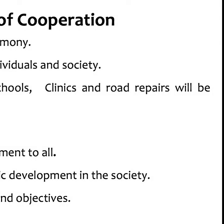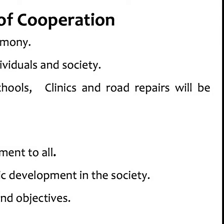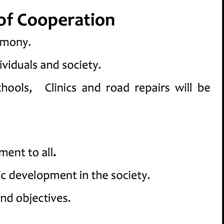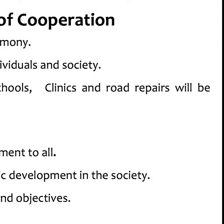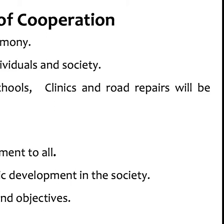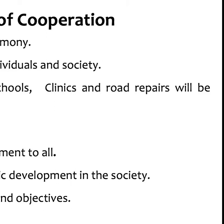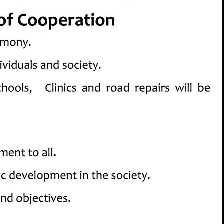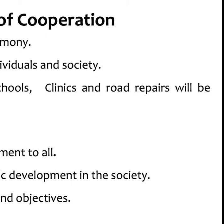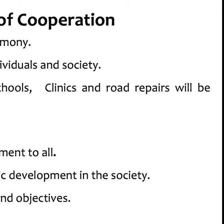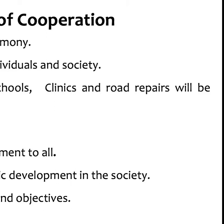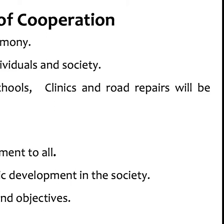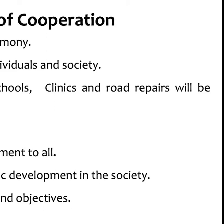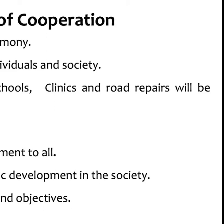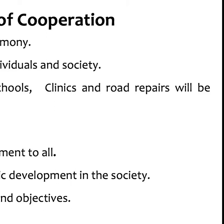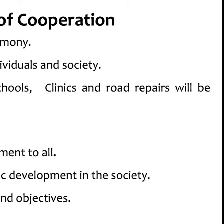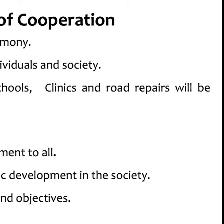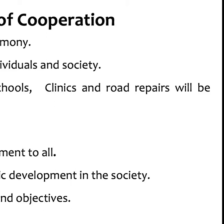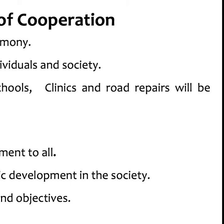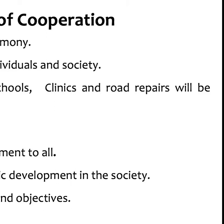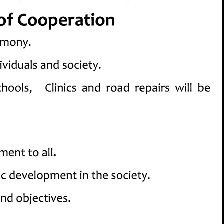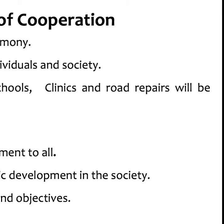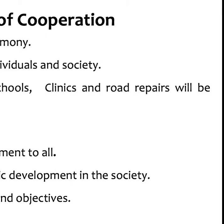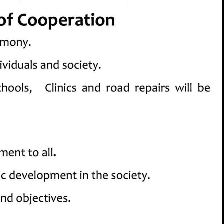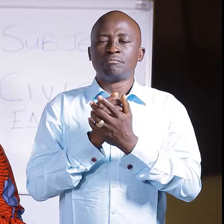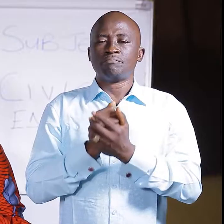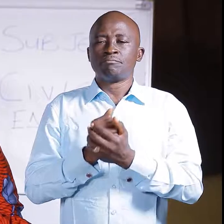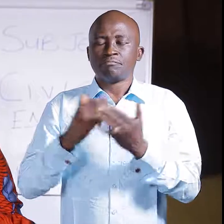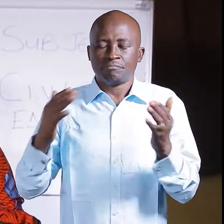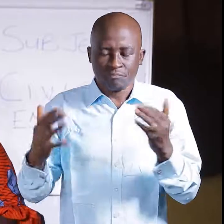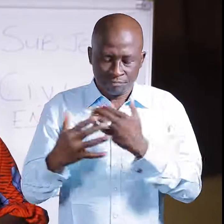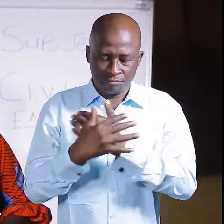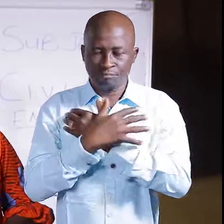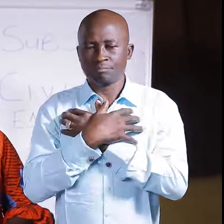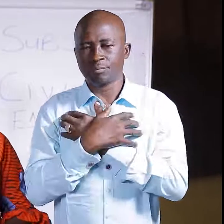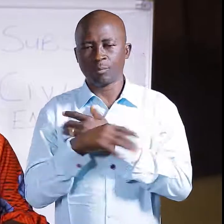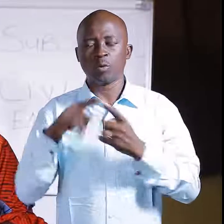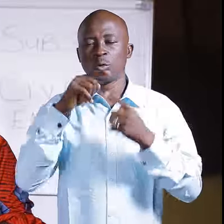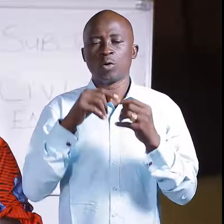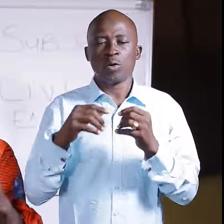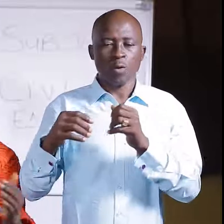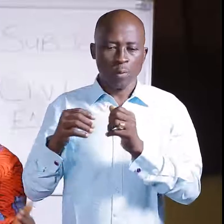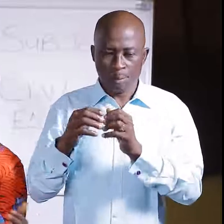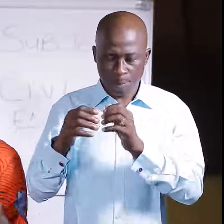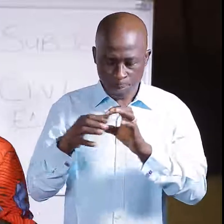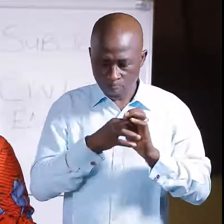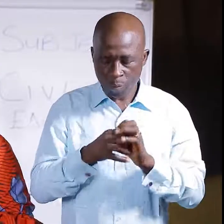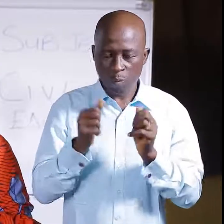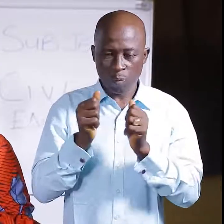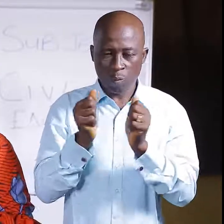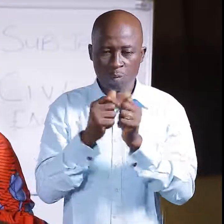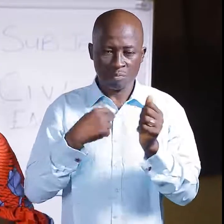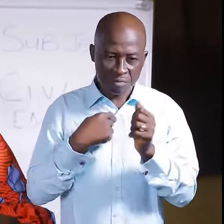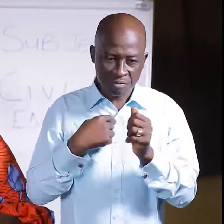is cooperation will enhance harmony. When you cooperate with me, I cooperate with